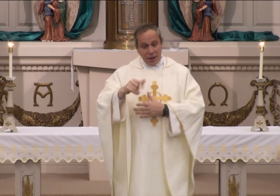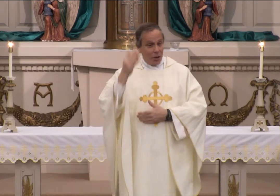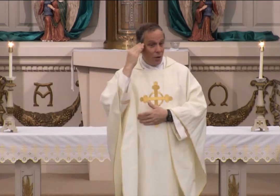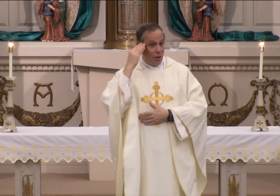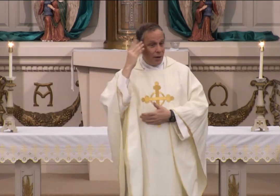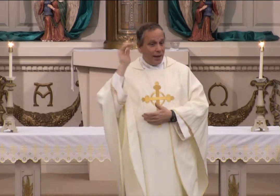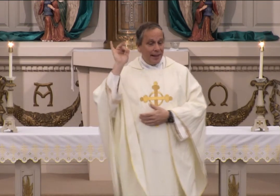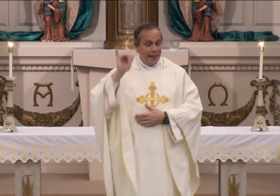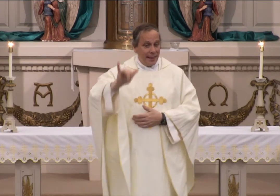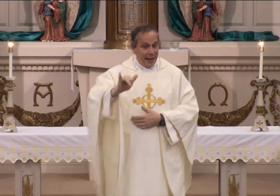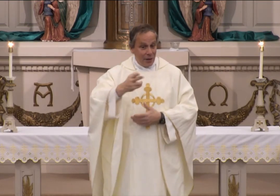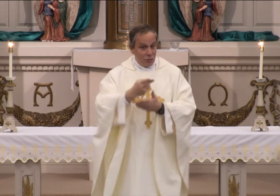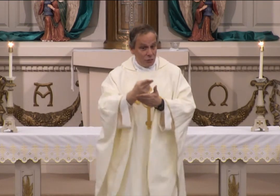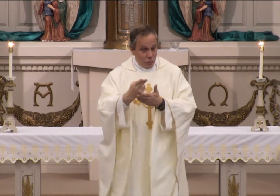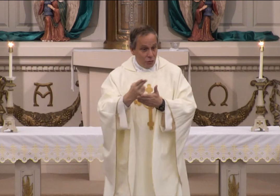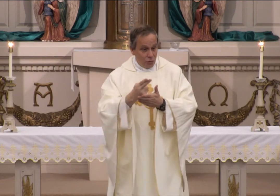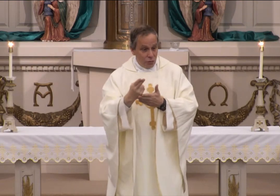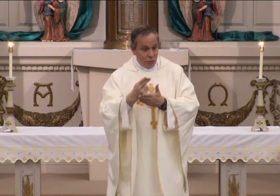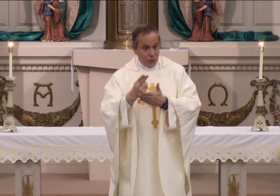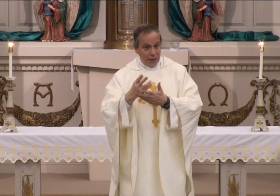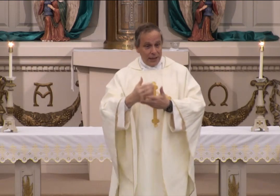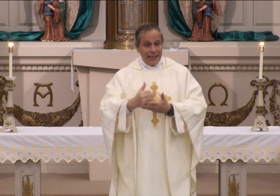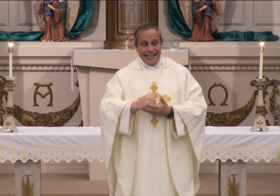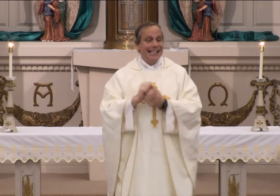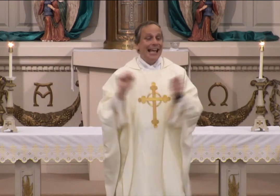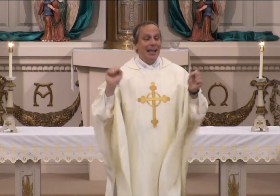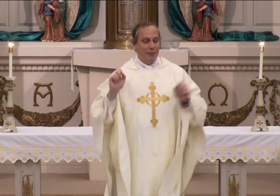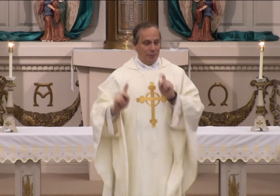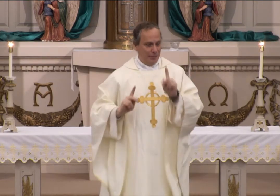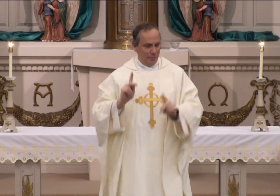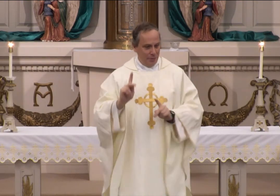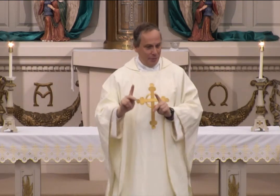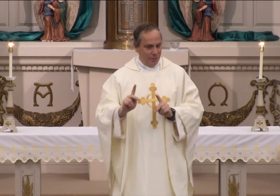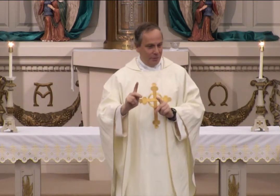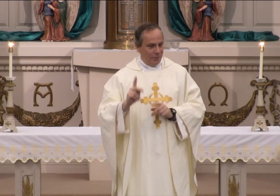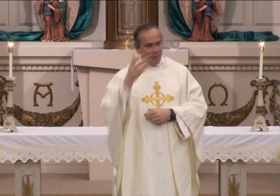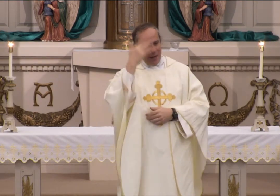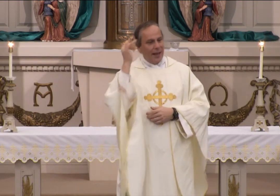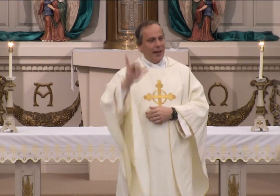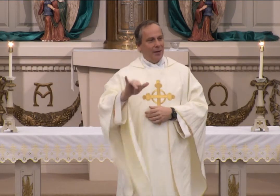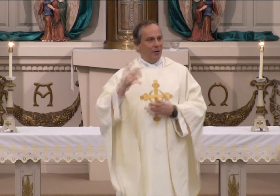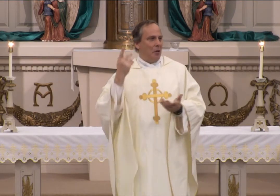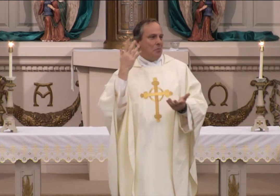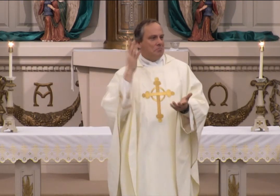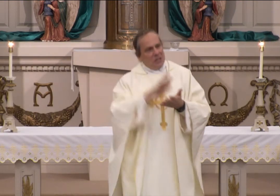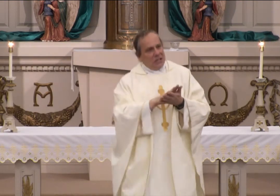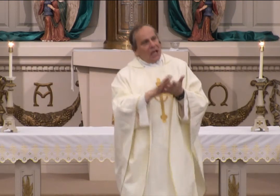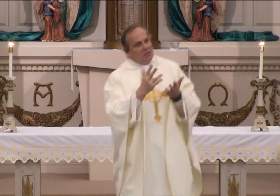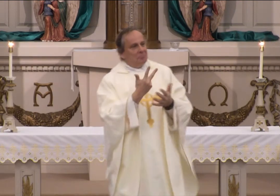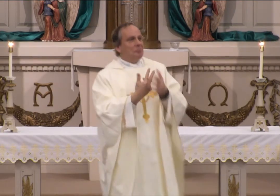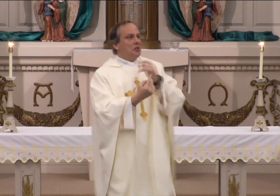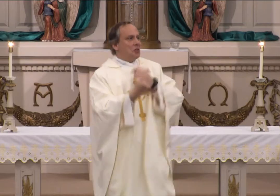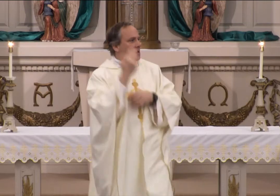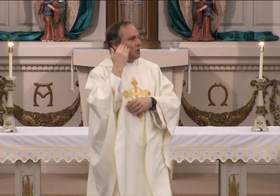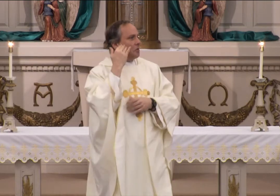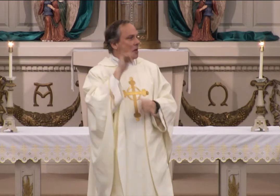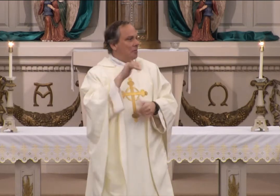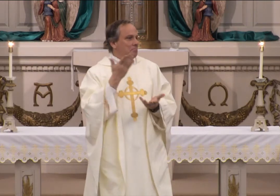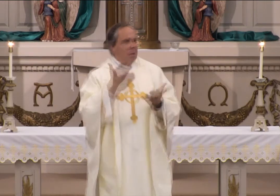And Hilary wanted to share that truth with all of the people of the time, and not to forget this.